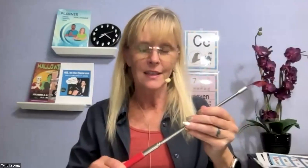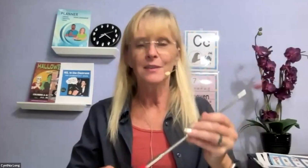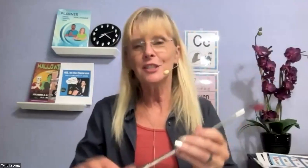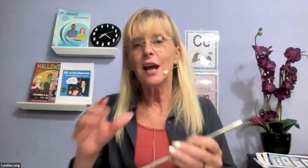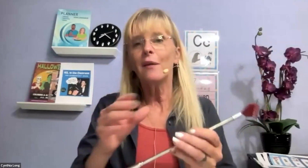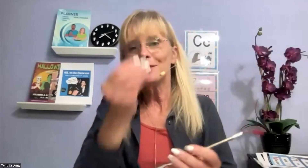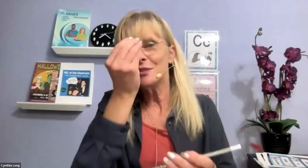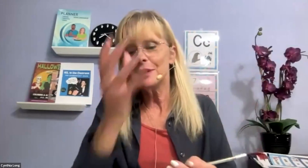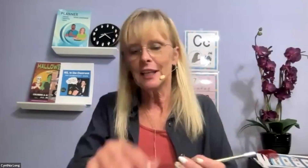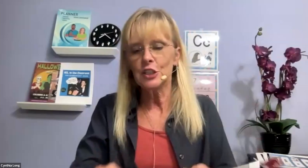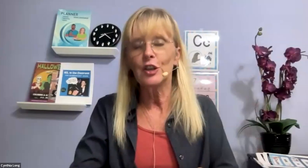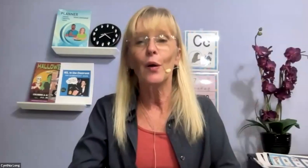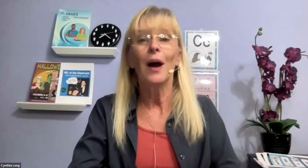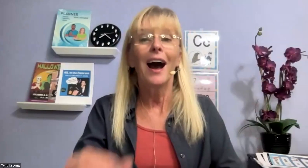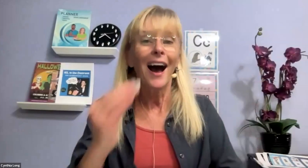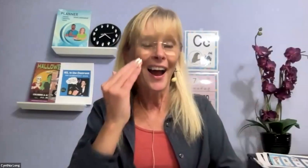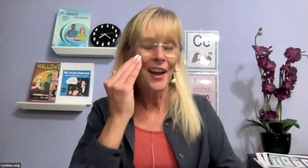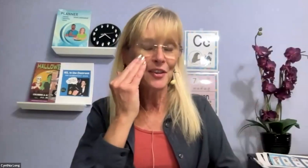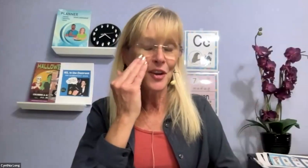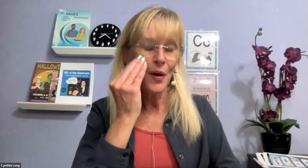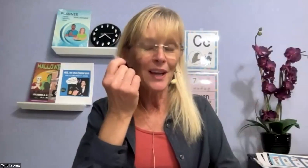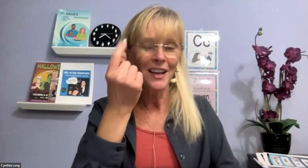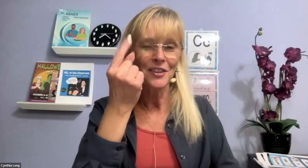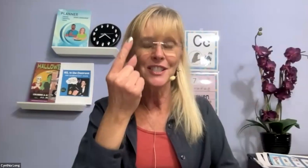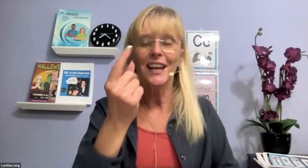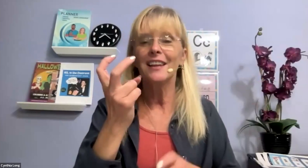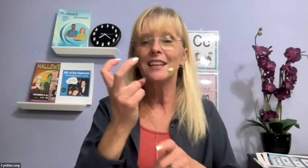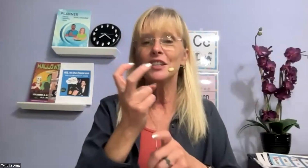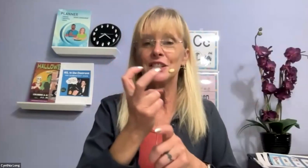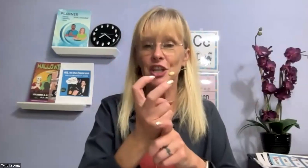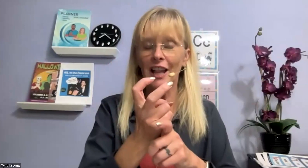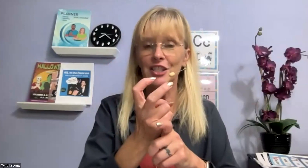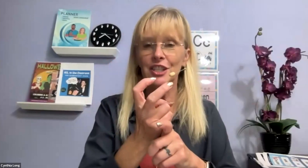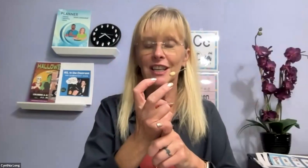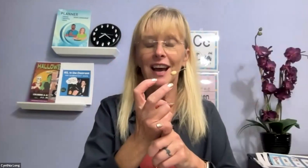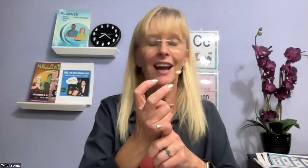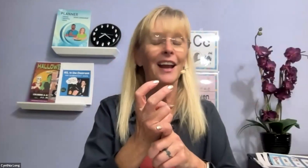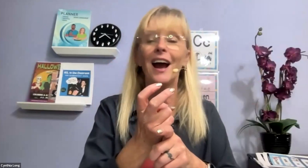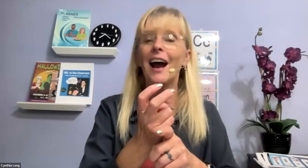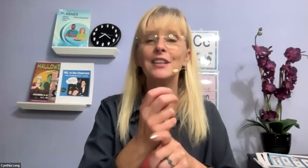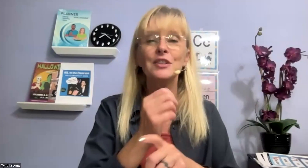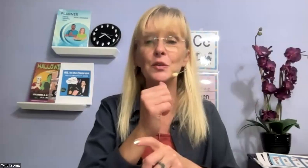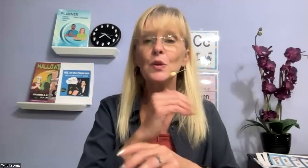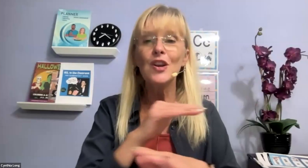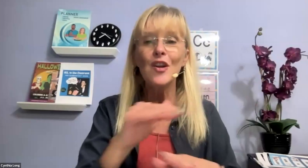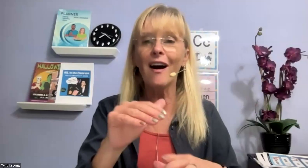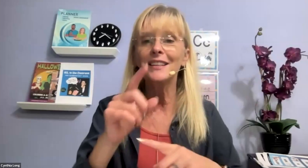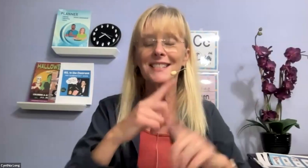I just want to let you know, I know and understand that it is challenging. I do not